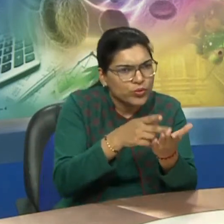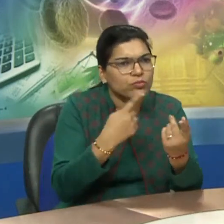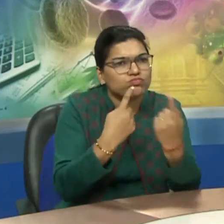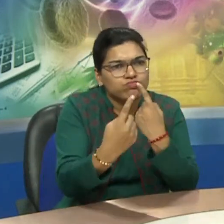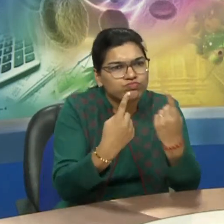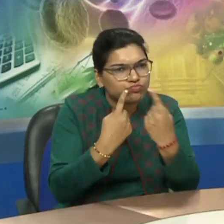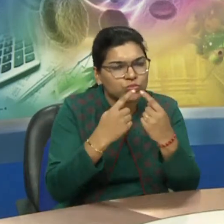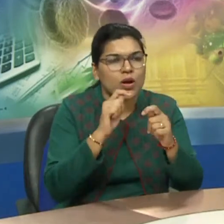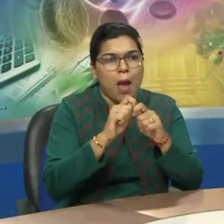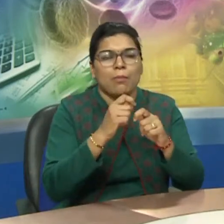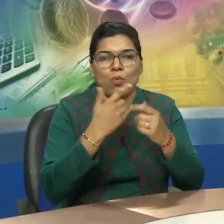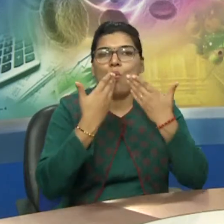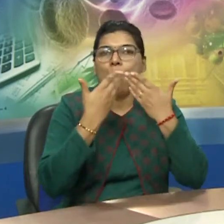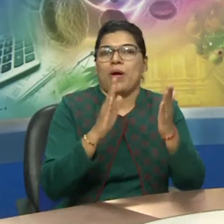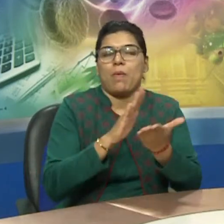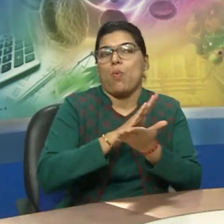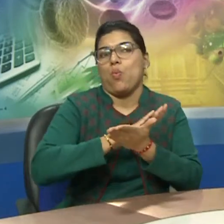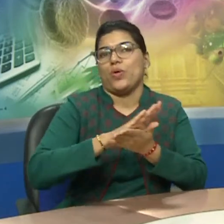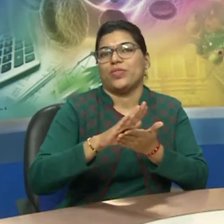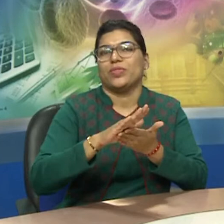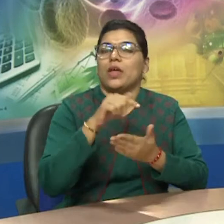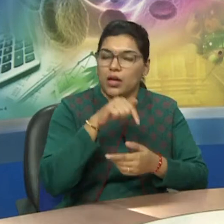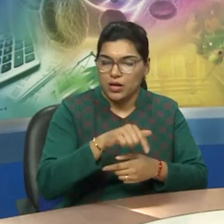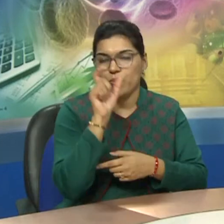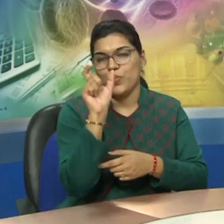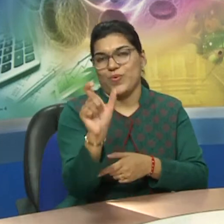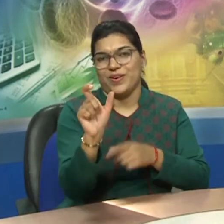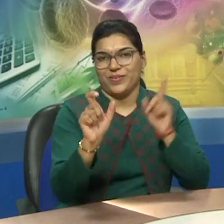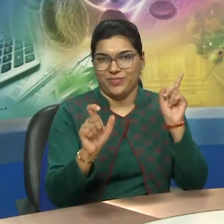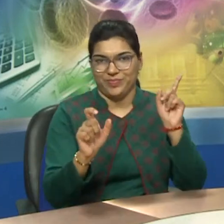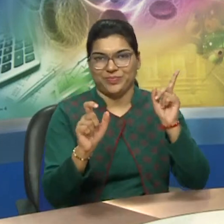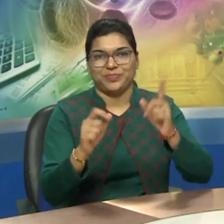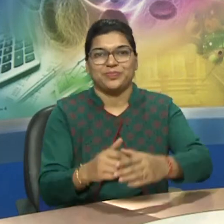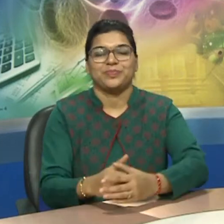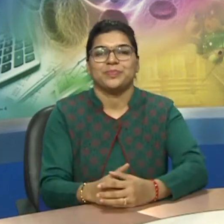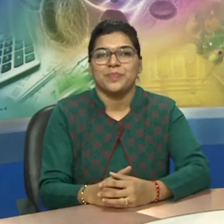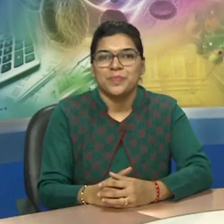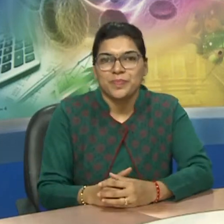So any honest work we do can be considered as loyalty.